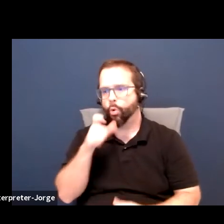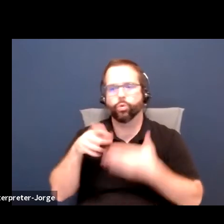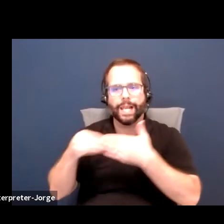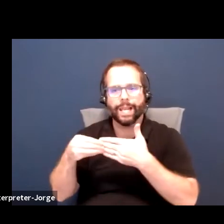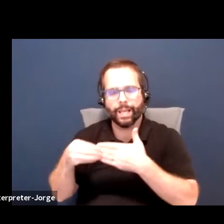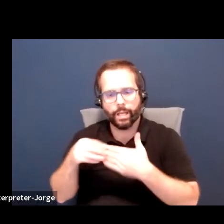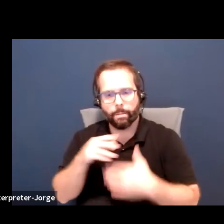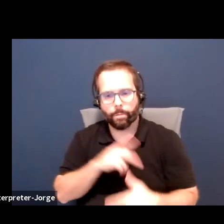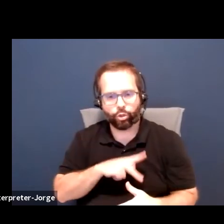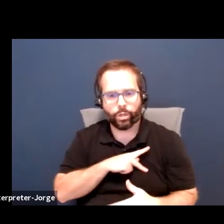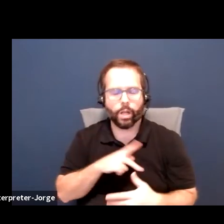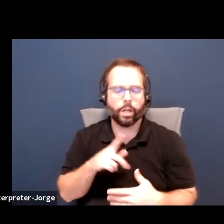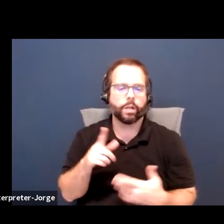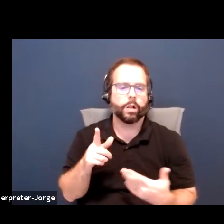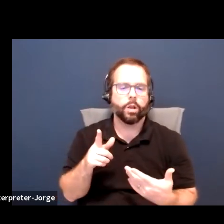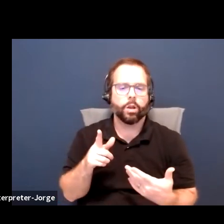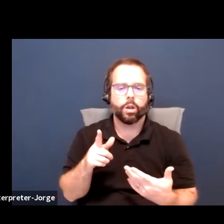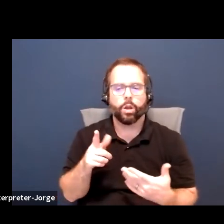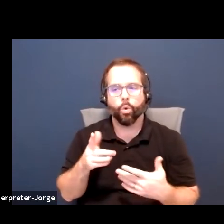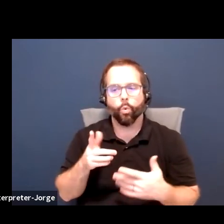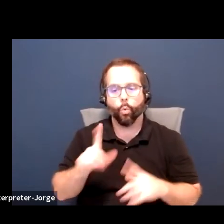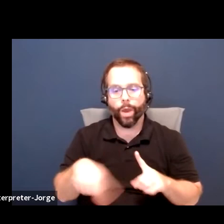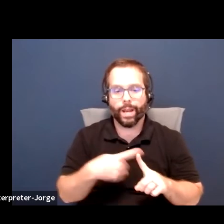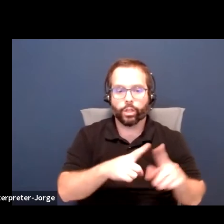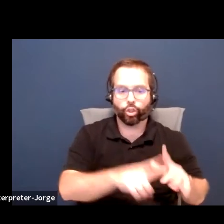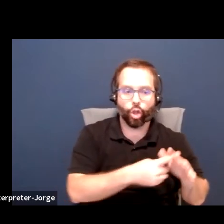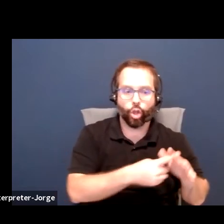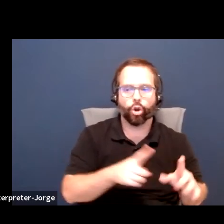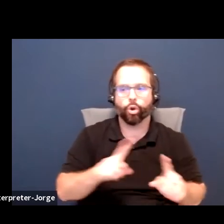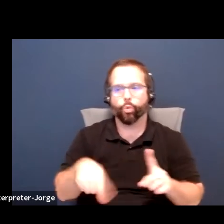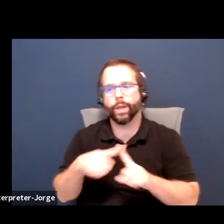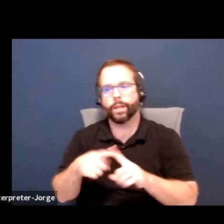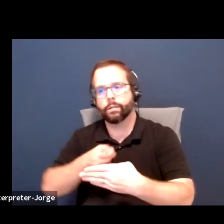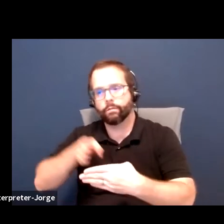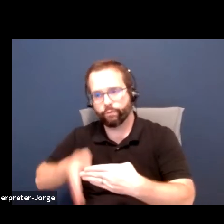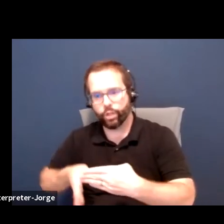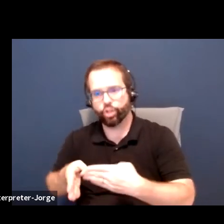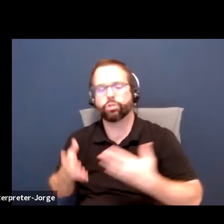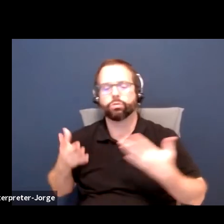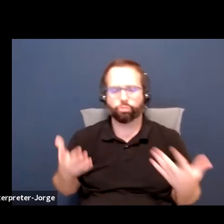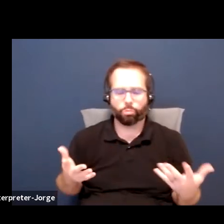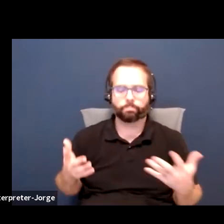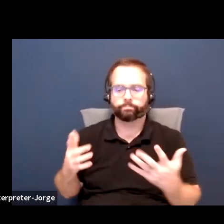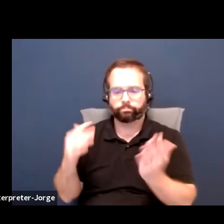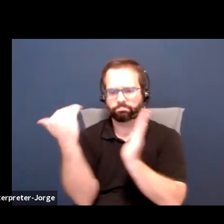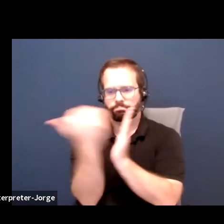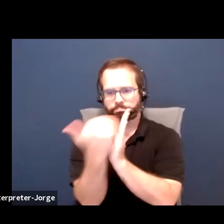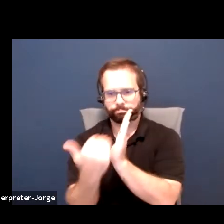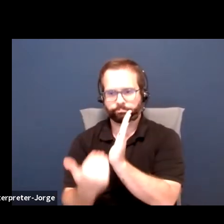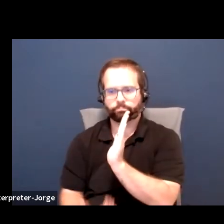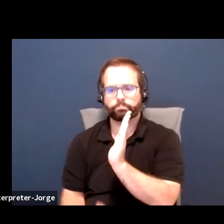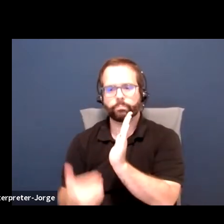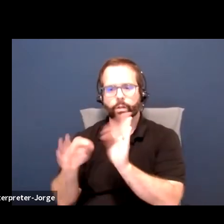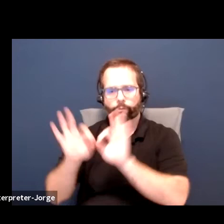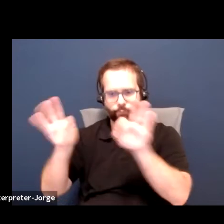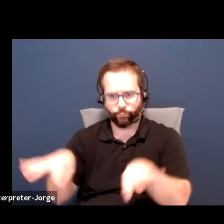think is going to be the start and end date of the implementation plan? So that gives us then a